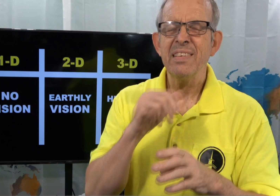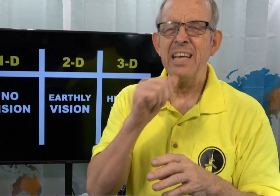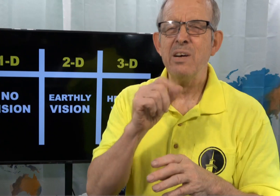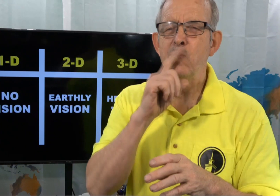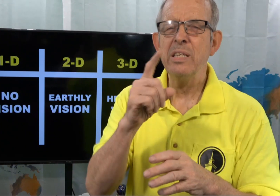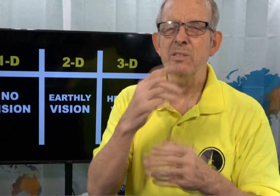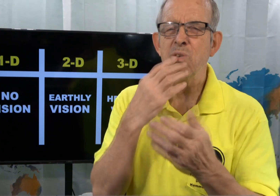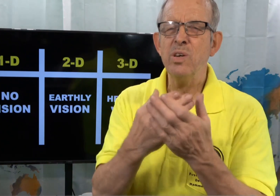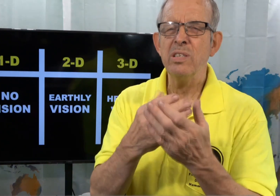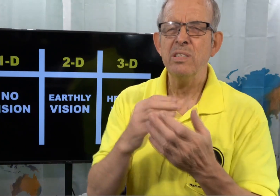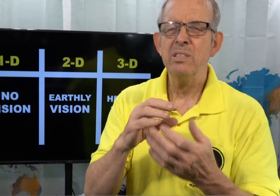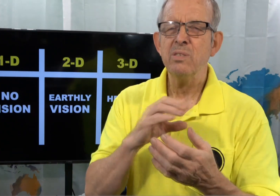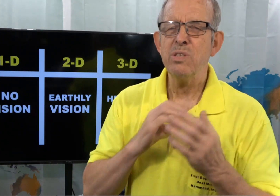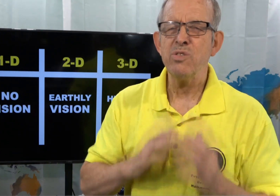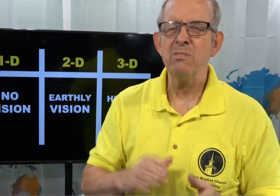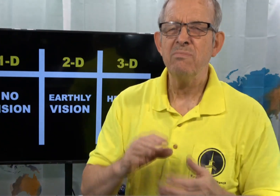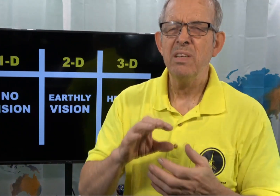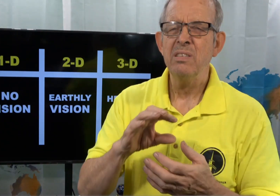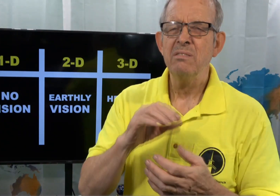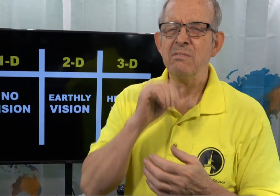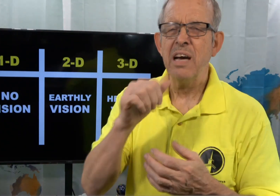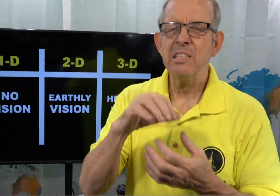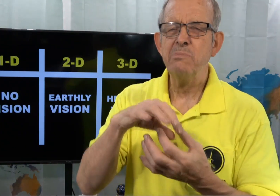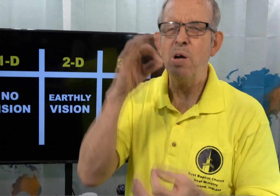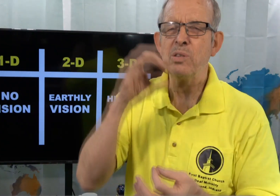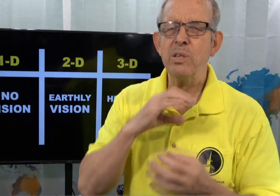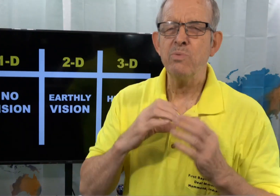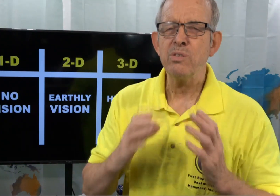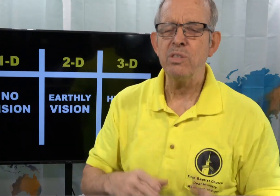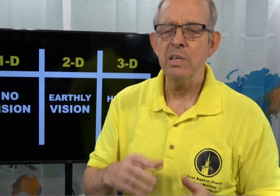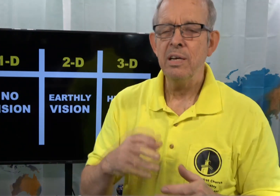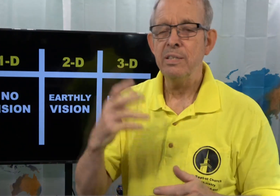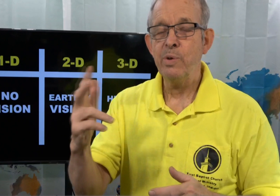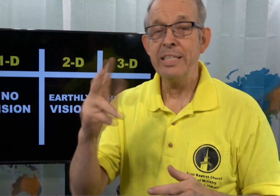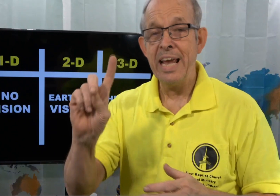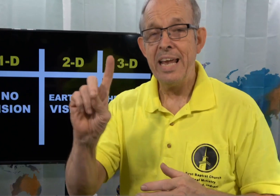That's really good Christian. That's perfect Christian. Today,